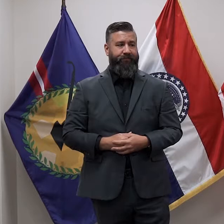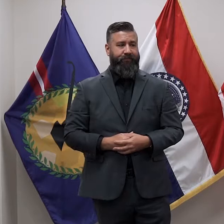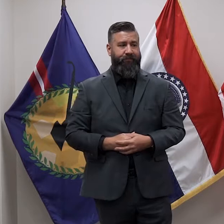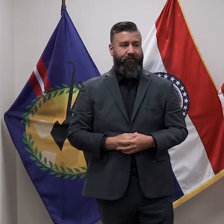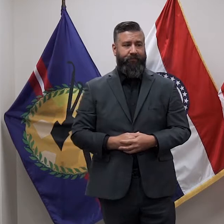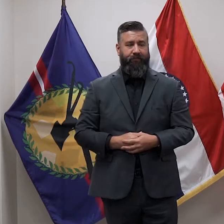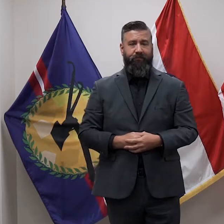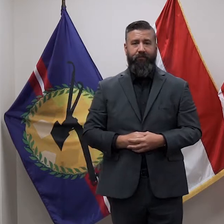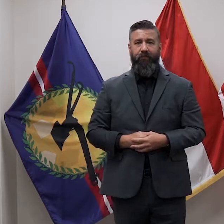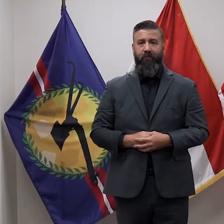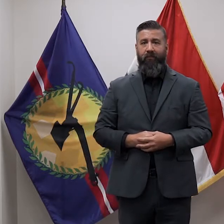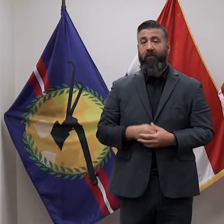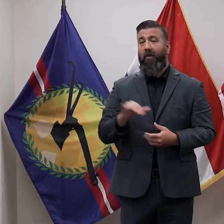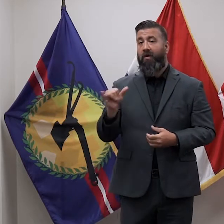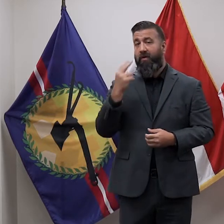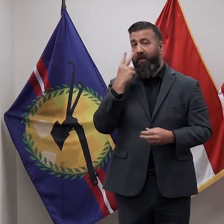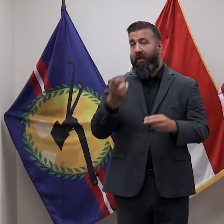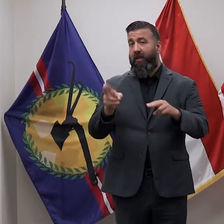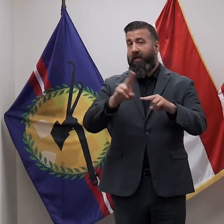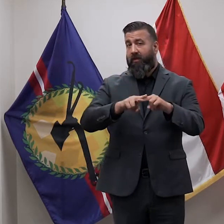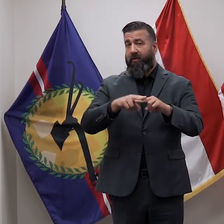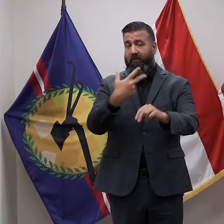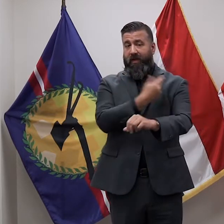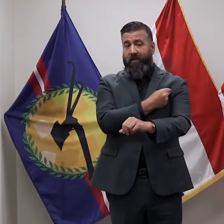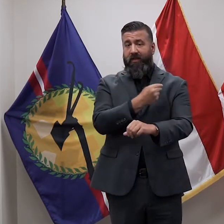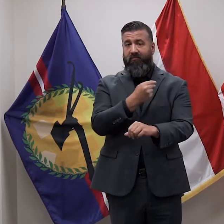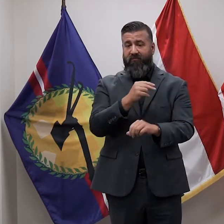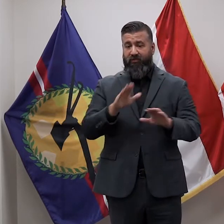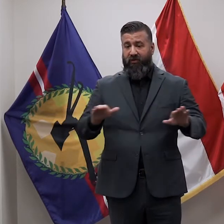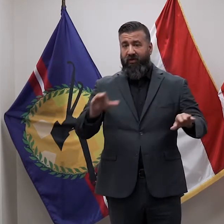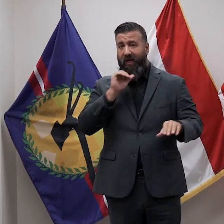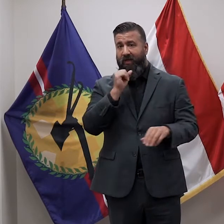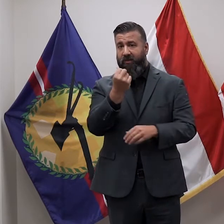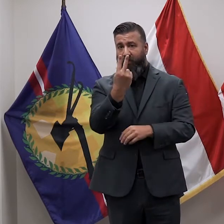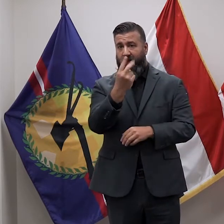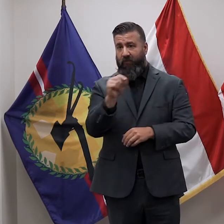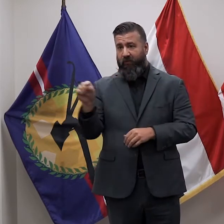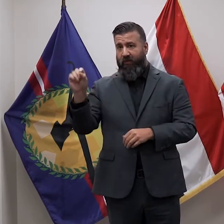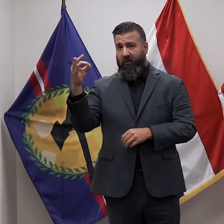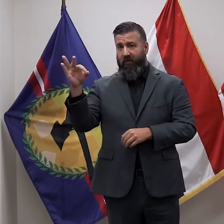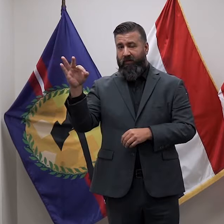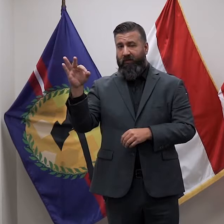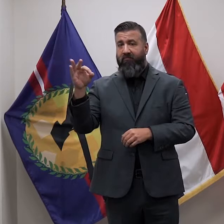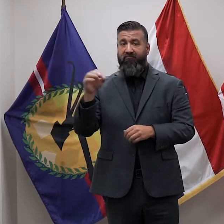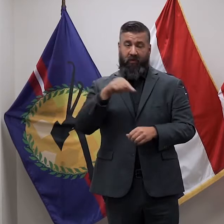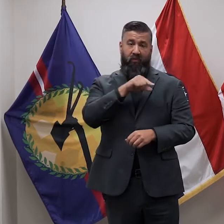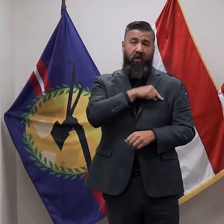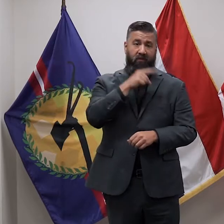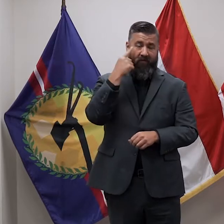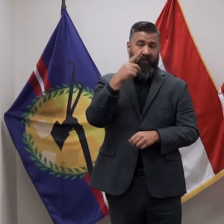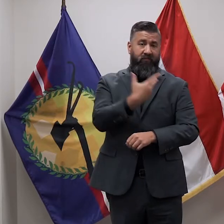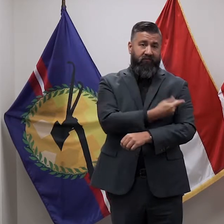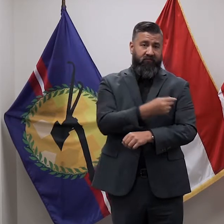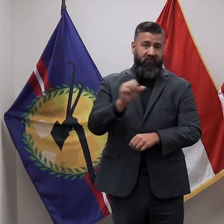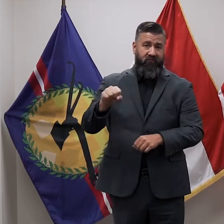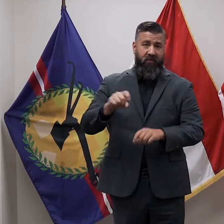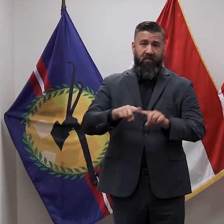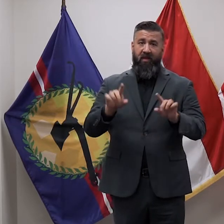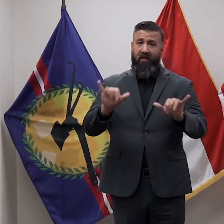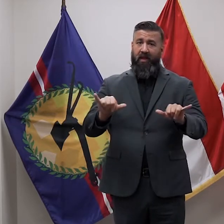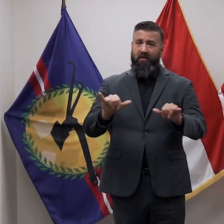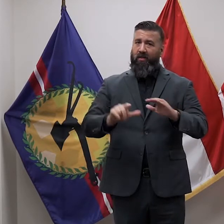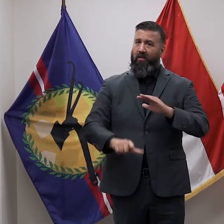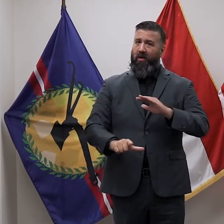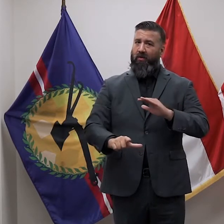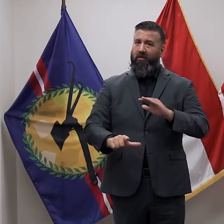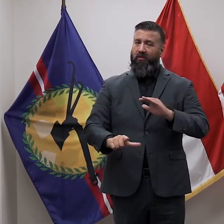We have also been seeing an increase in vaccinations among children ages 12 to 19 who are currently eligible for that. However, this is also quite a bit